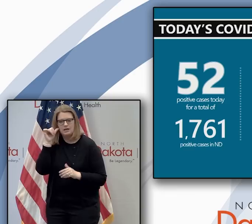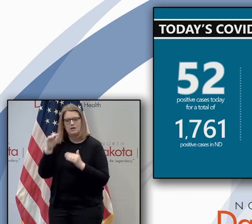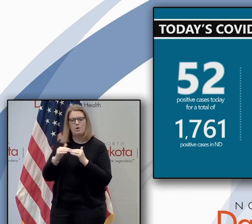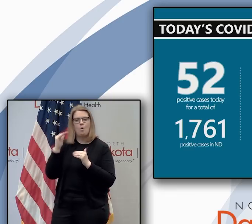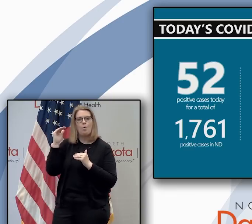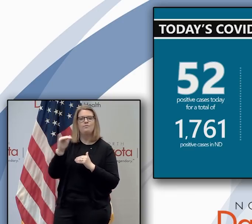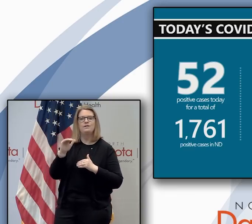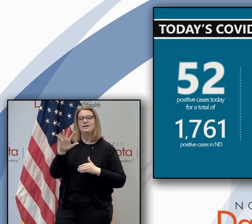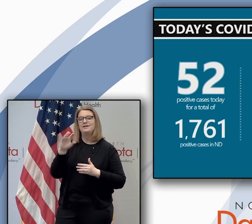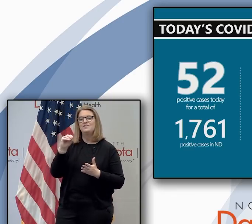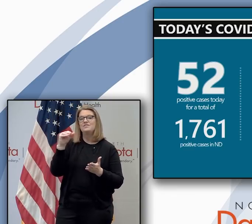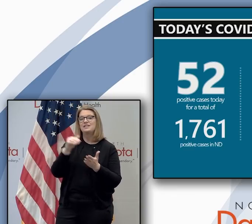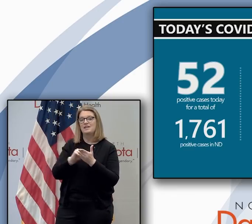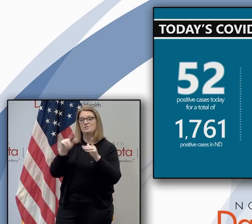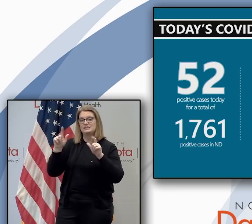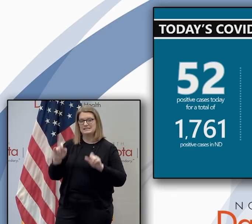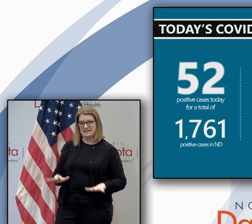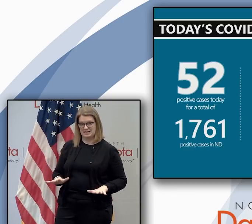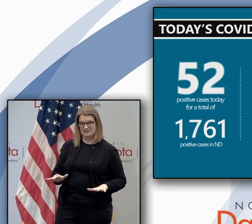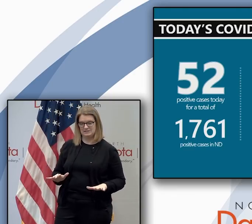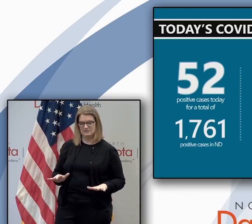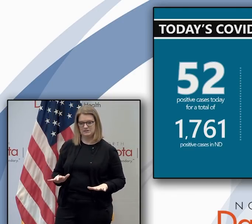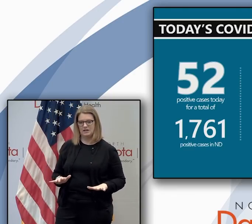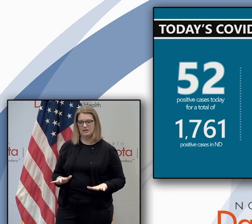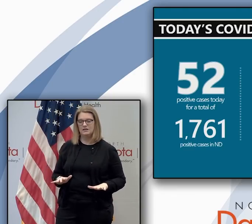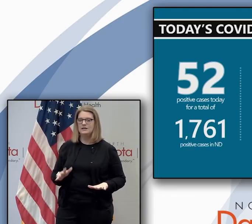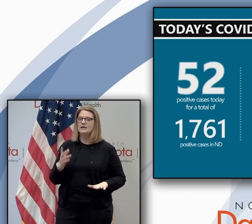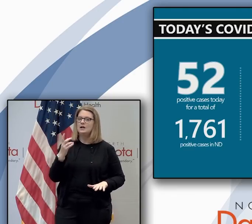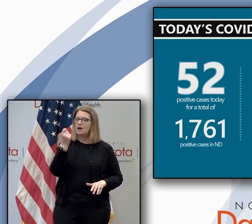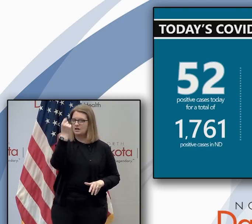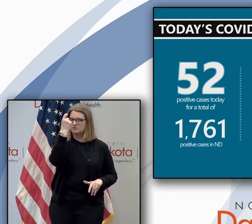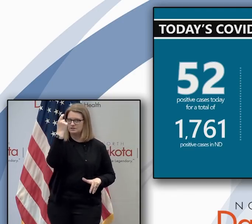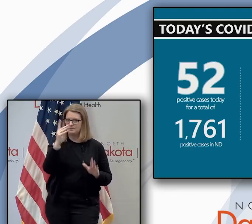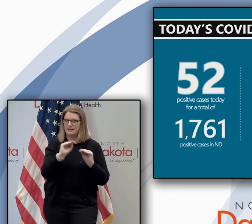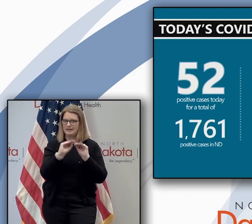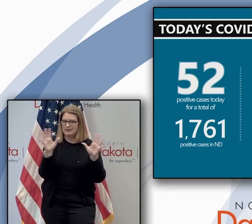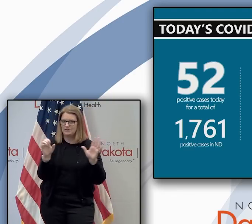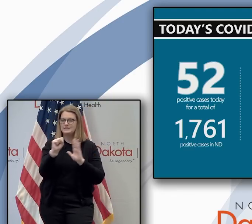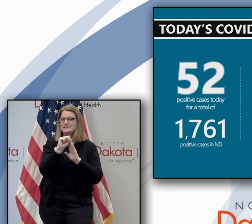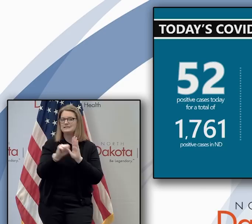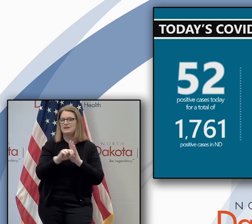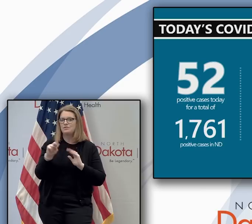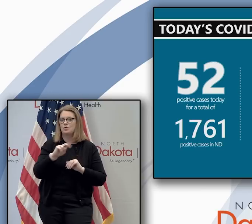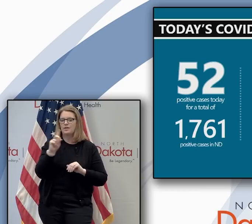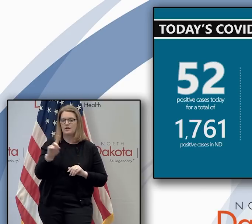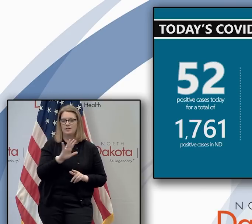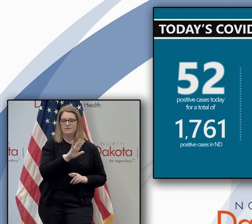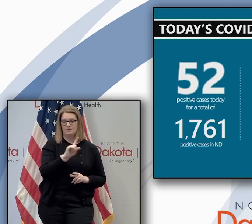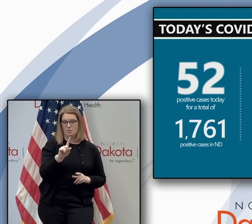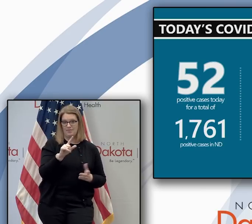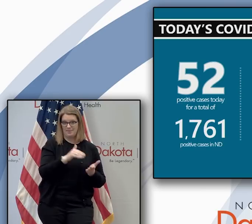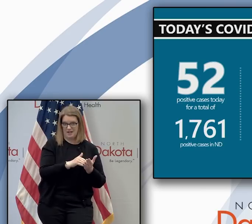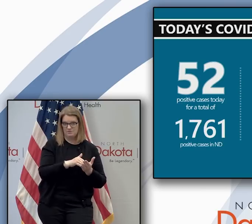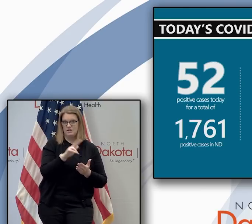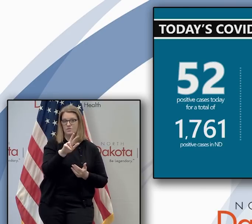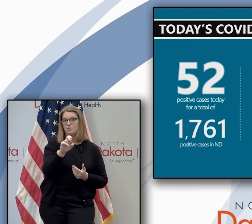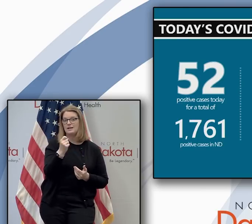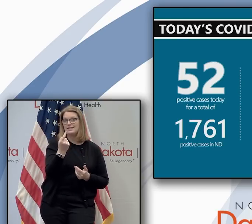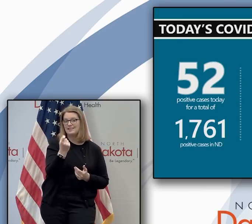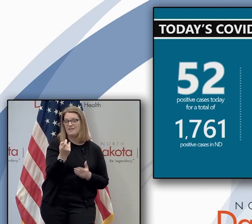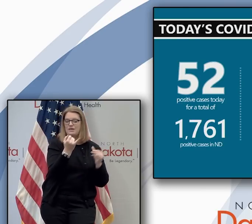over 50,000 tests. We want to make sure that we're clear on that. The state of North Dakota has now tested